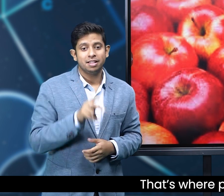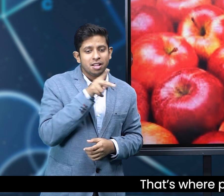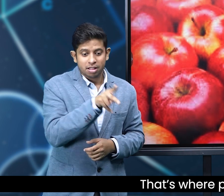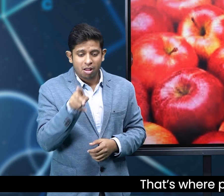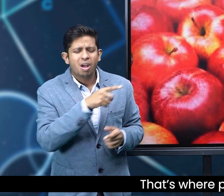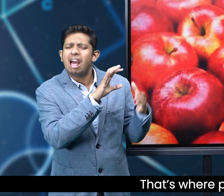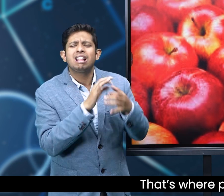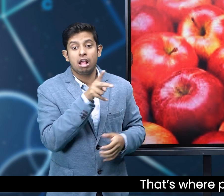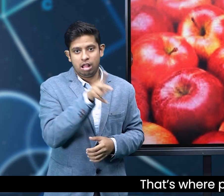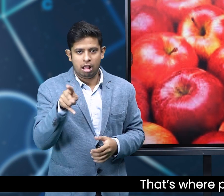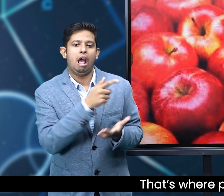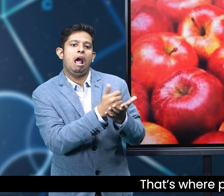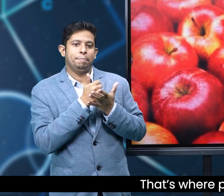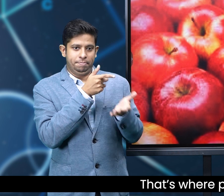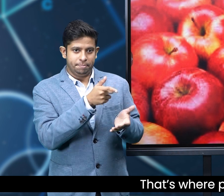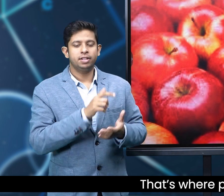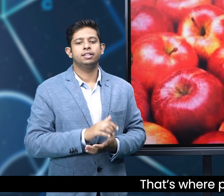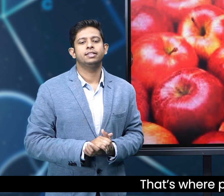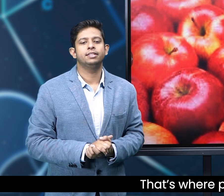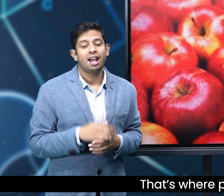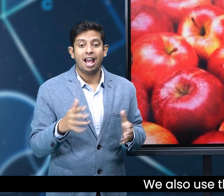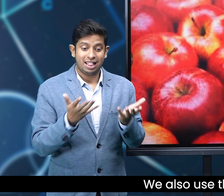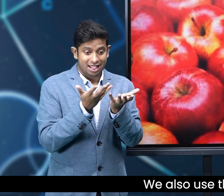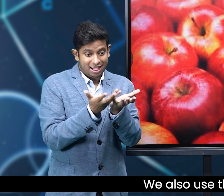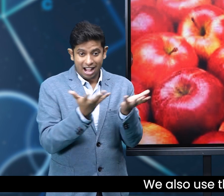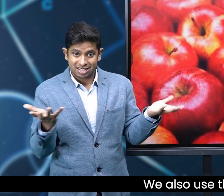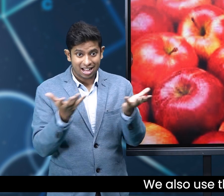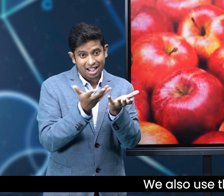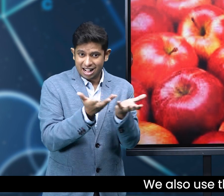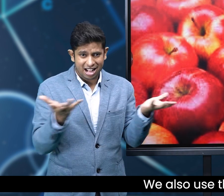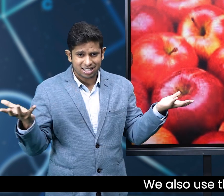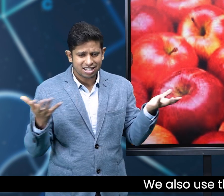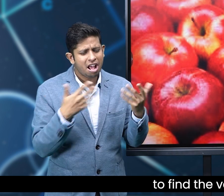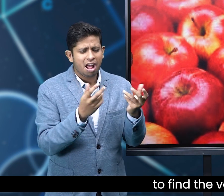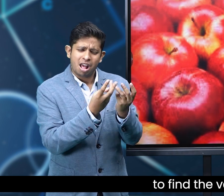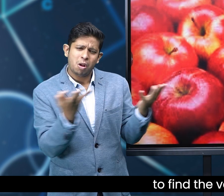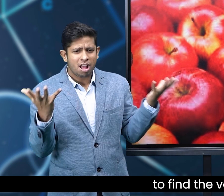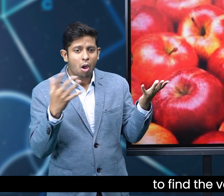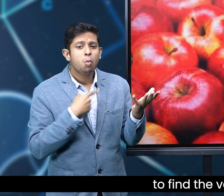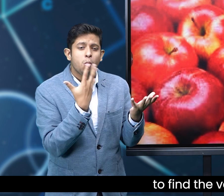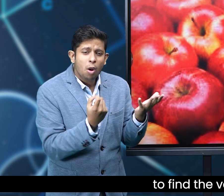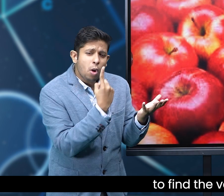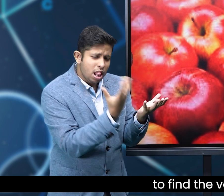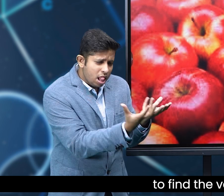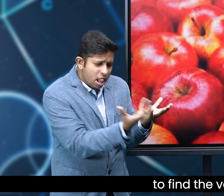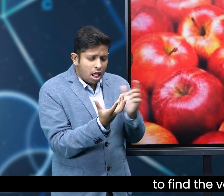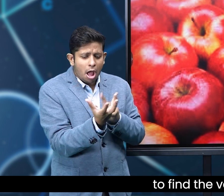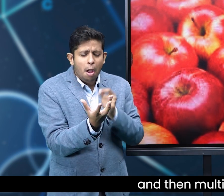That's where proportions help us. We also use the unitary method to find the value of one thing and